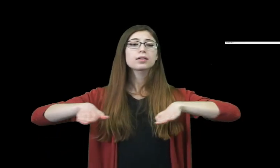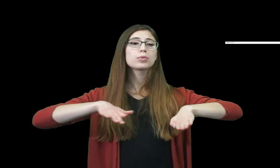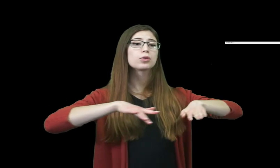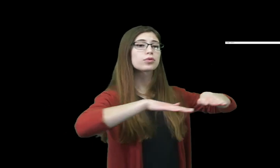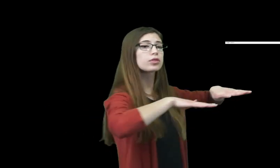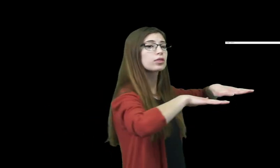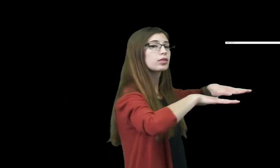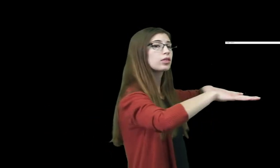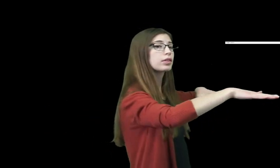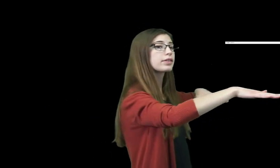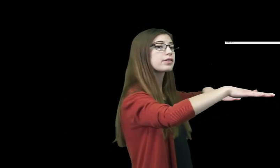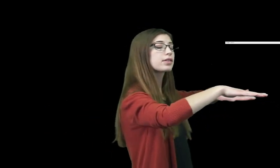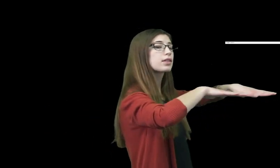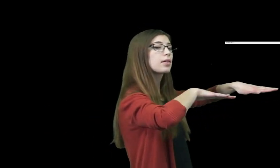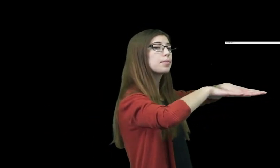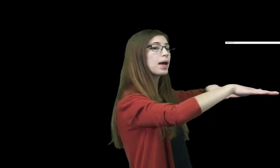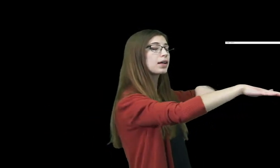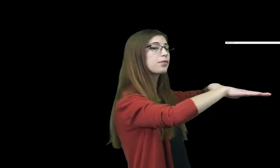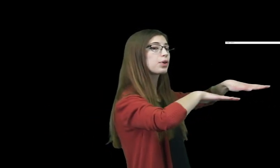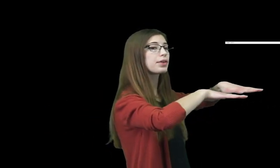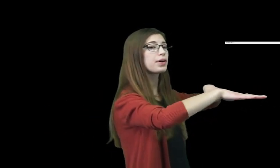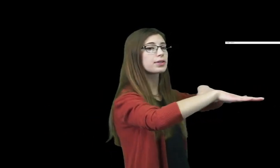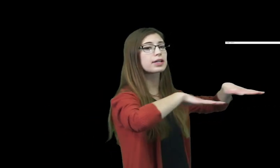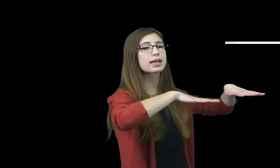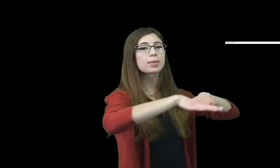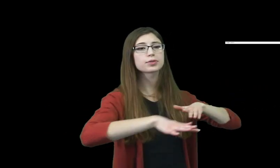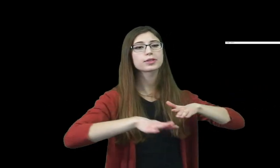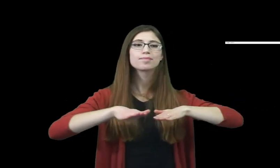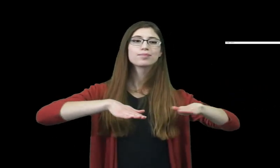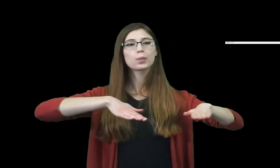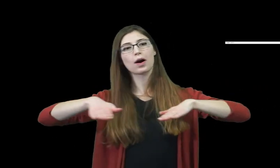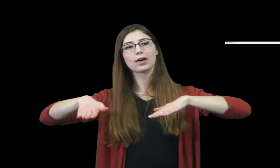move this back and forth alternating motion. Walk.